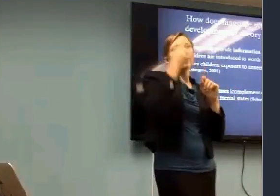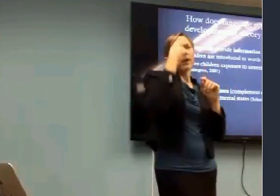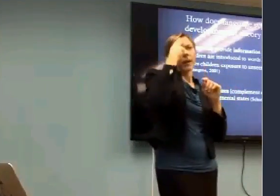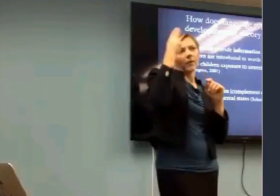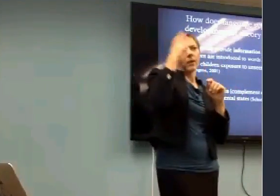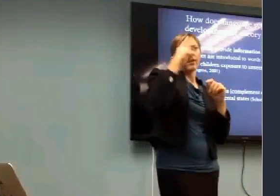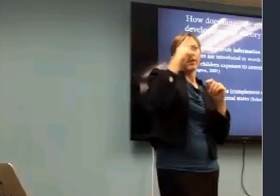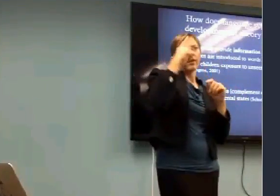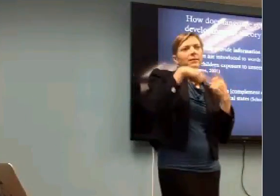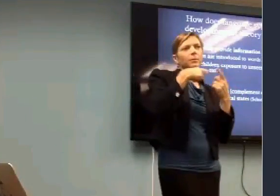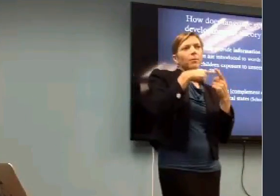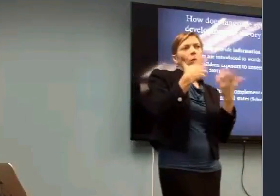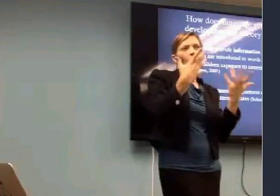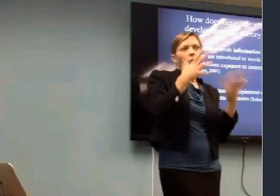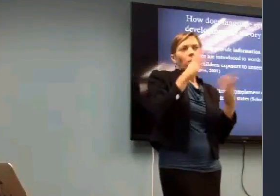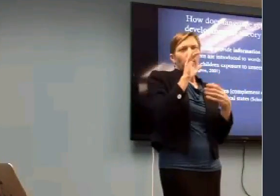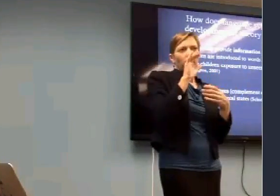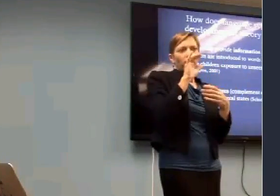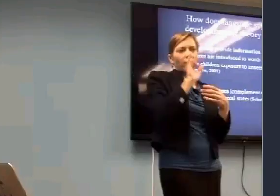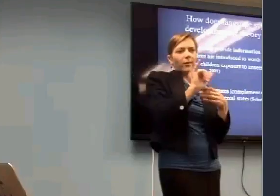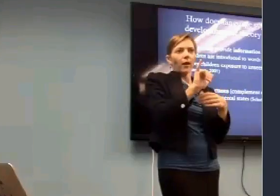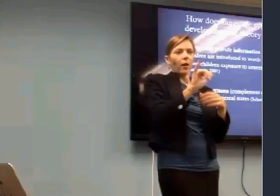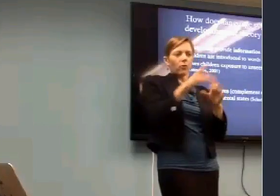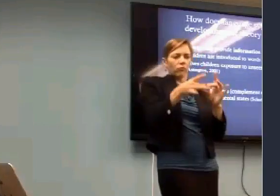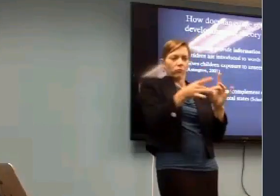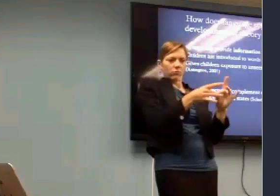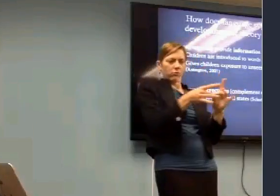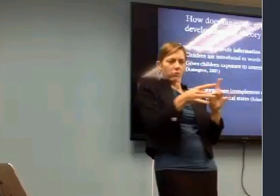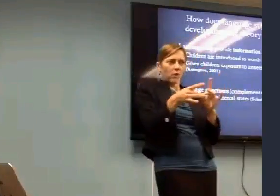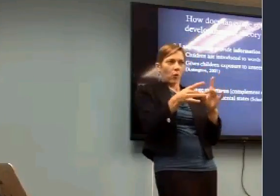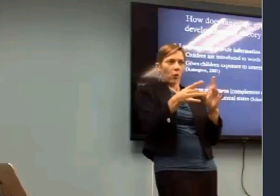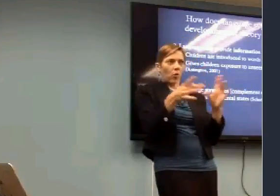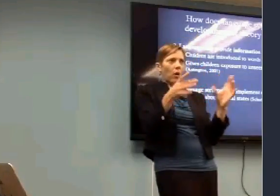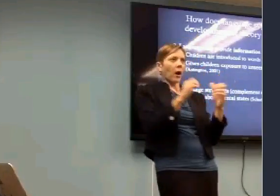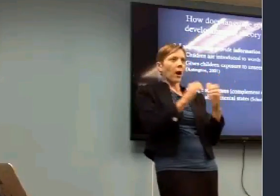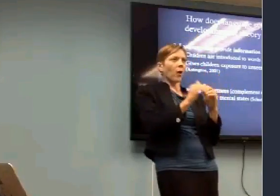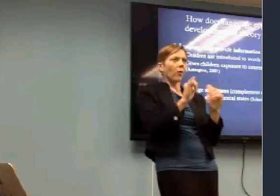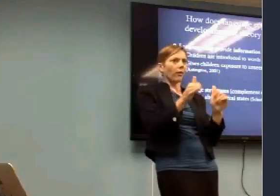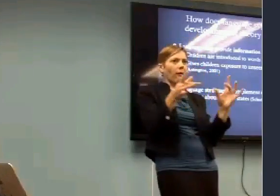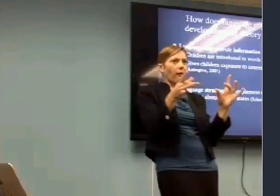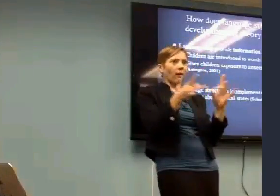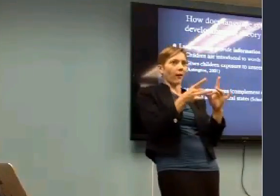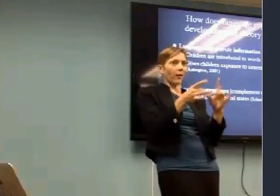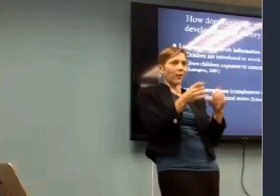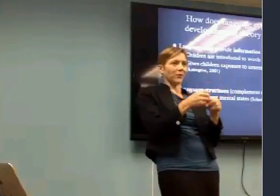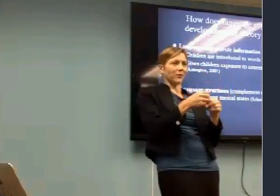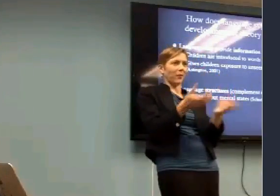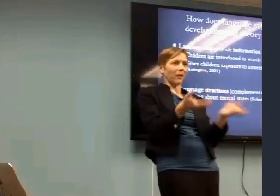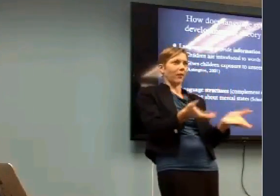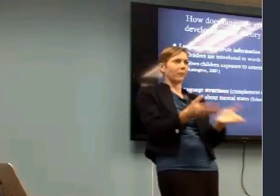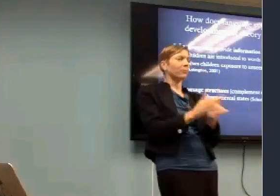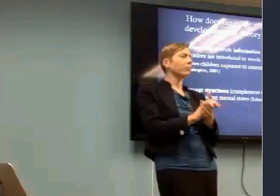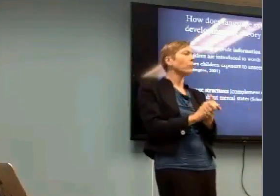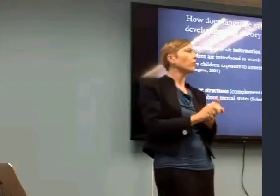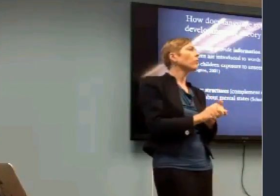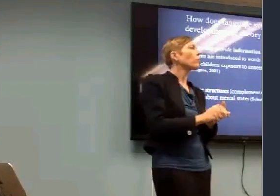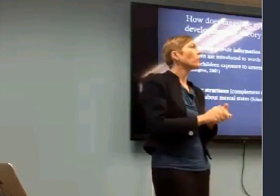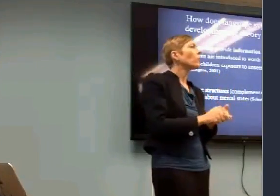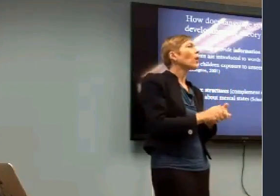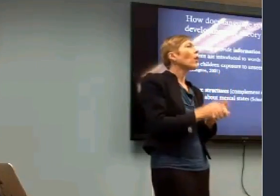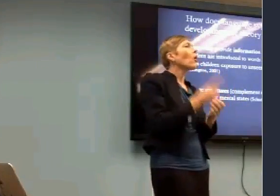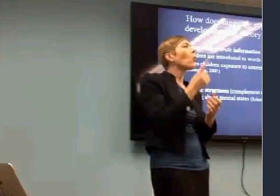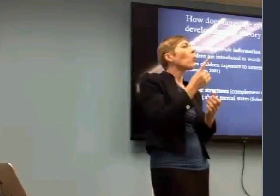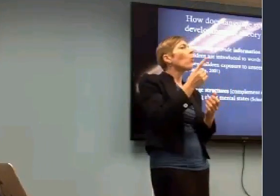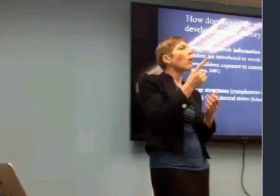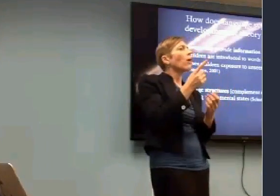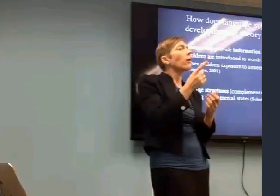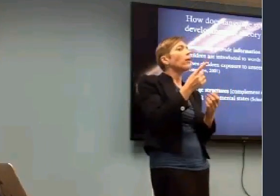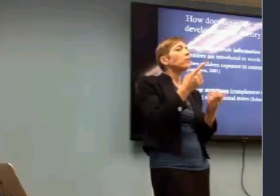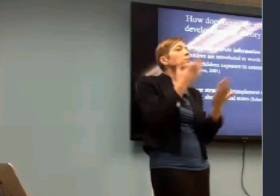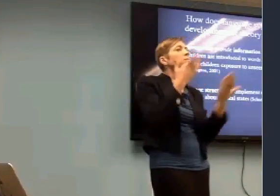their theory of mind development? And there are different hypotheses about this relationship and how this relationship